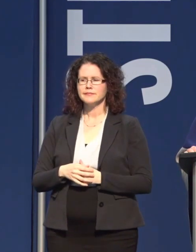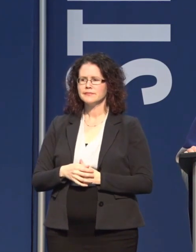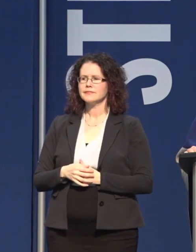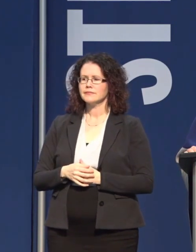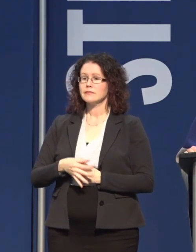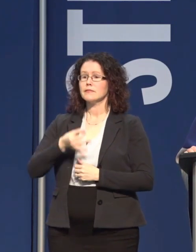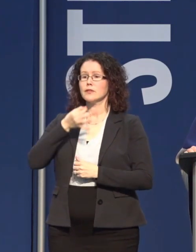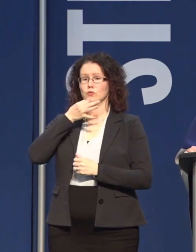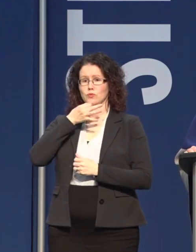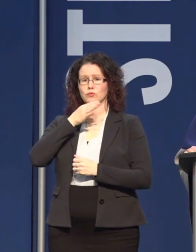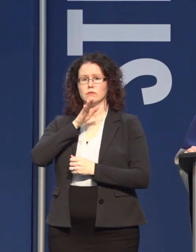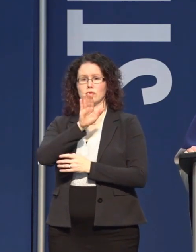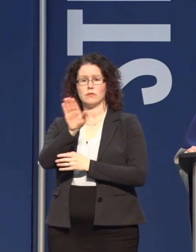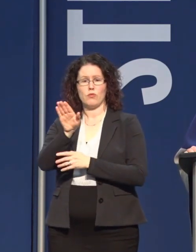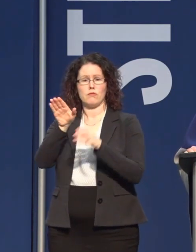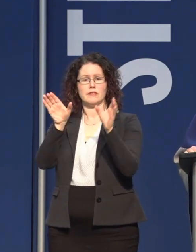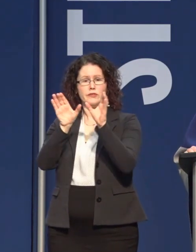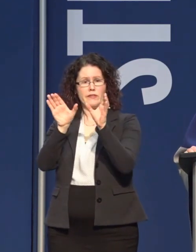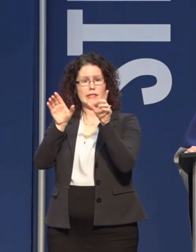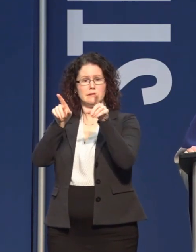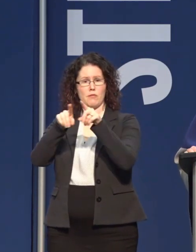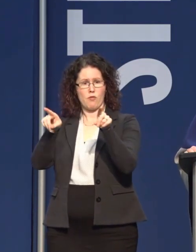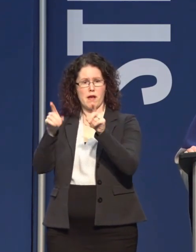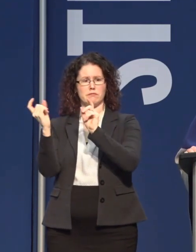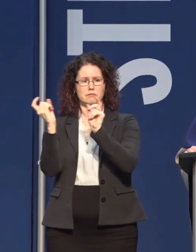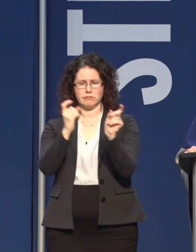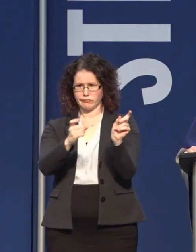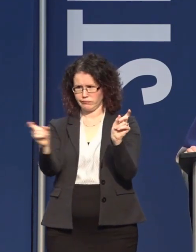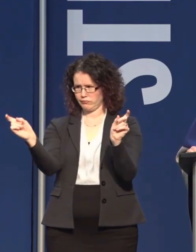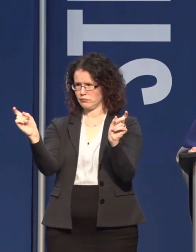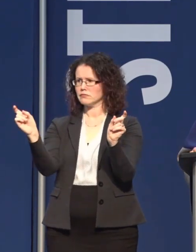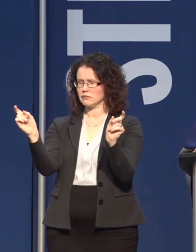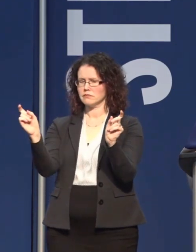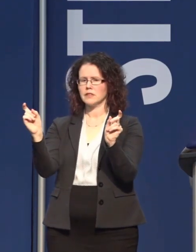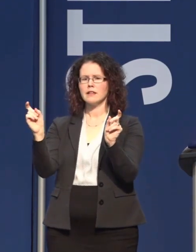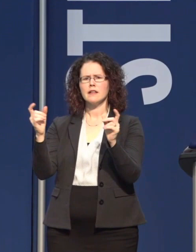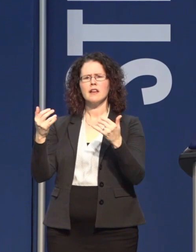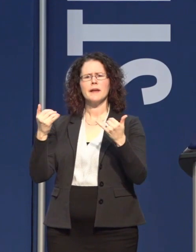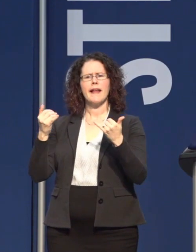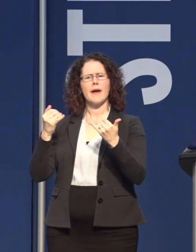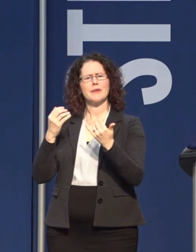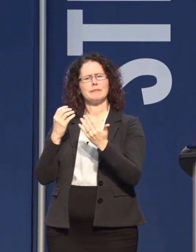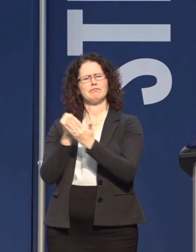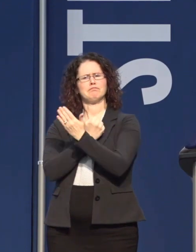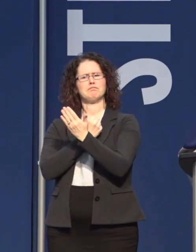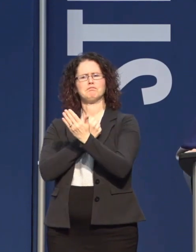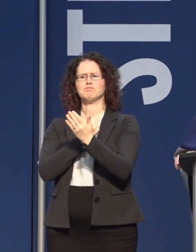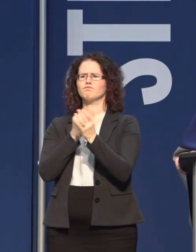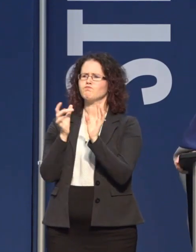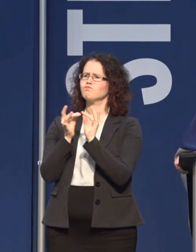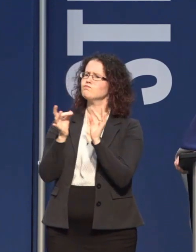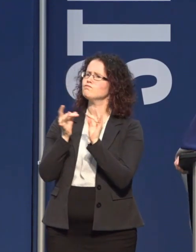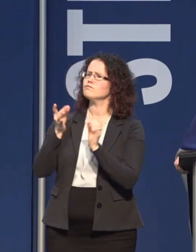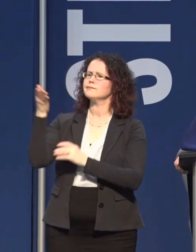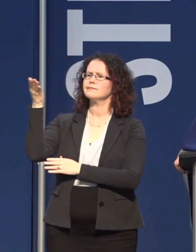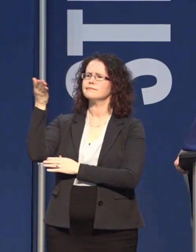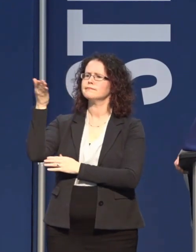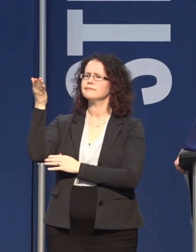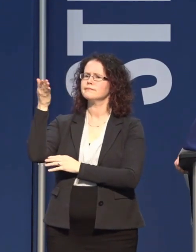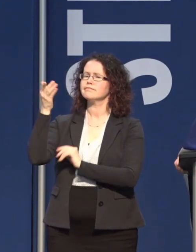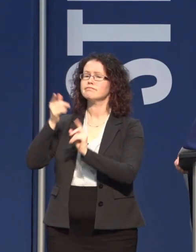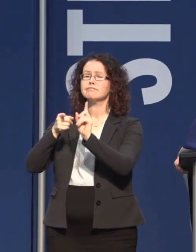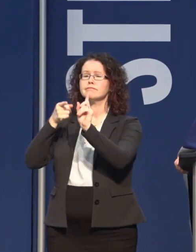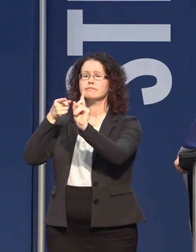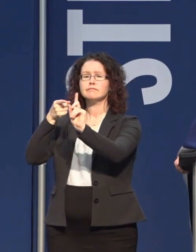you with your certificate or your diploma. But before I do, I want to share a few words with you on the importance of